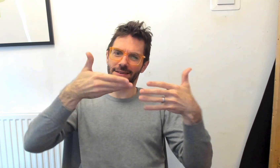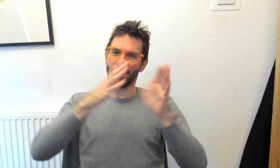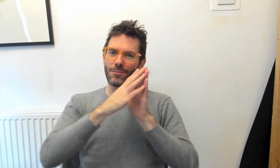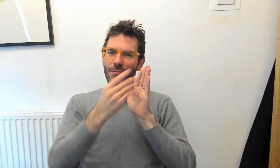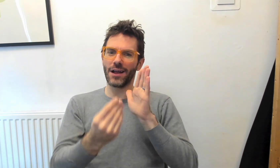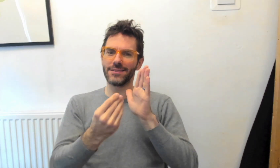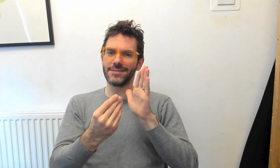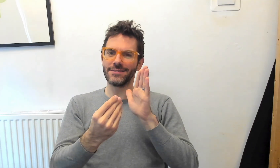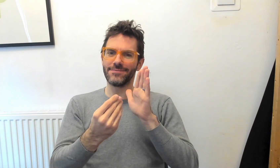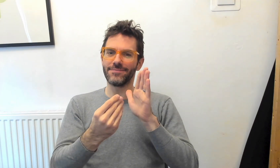inputs to give the model.